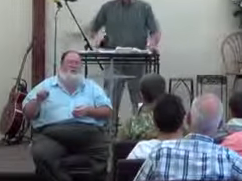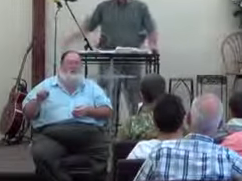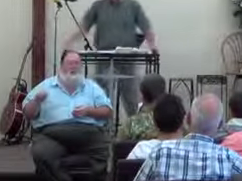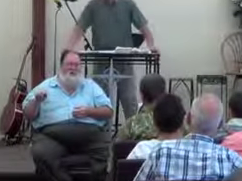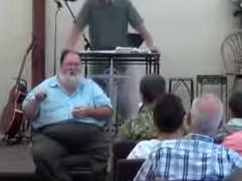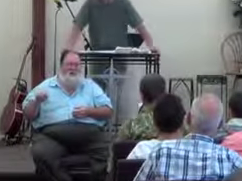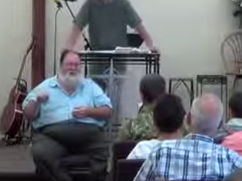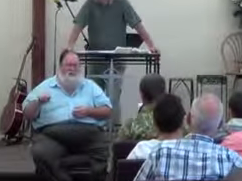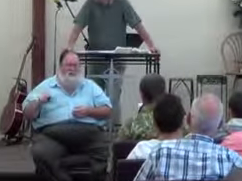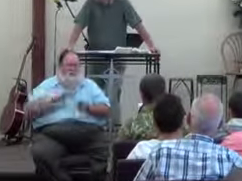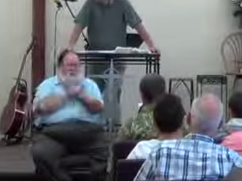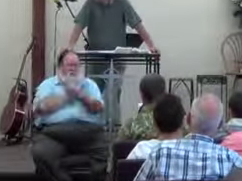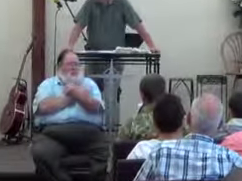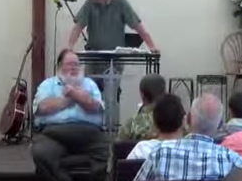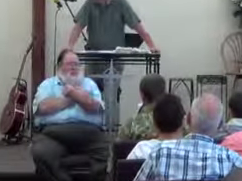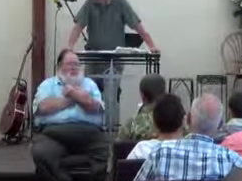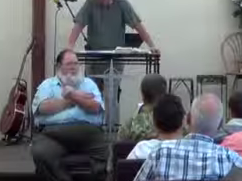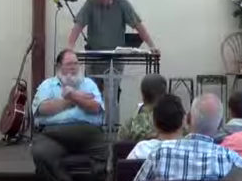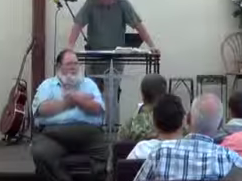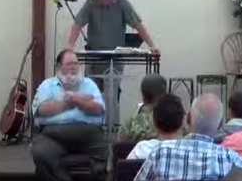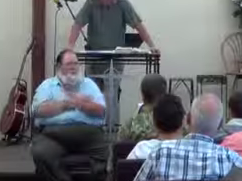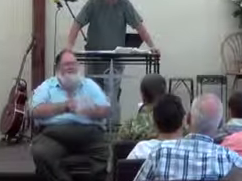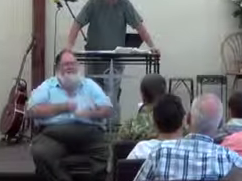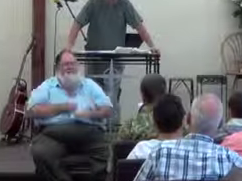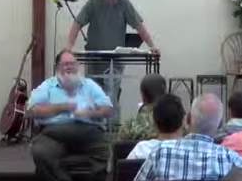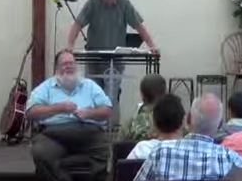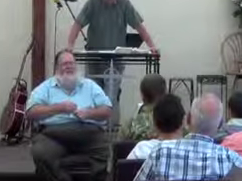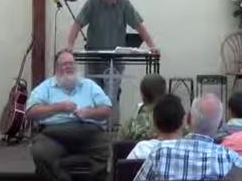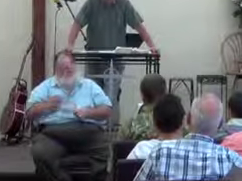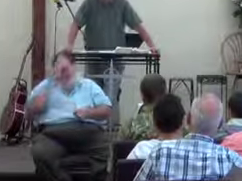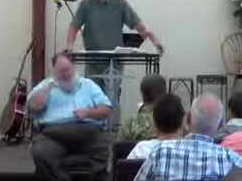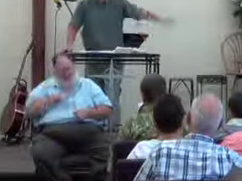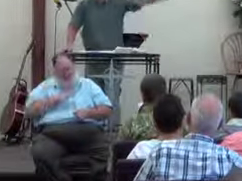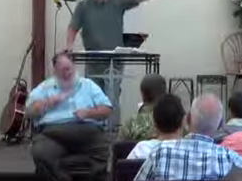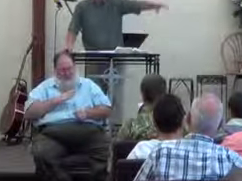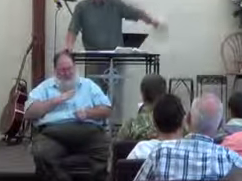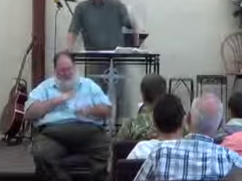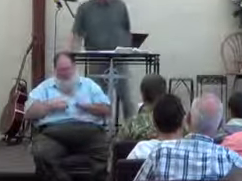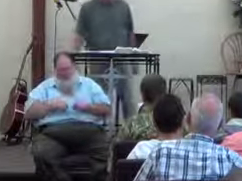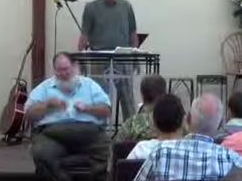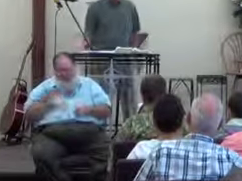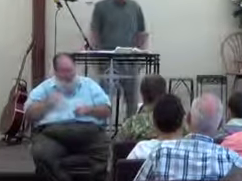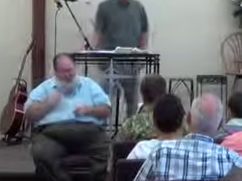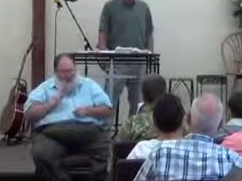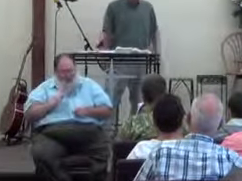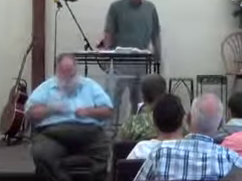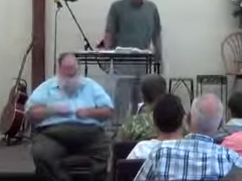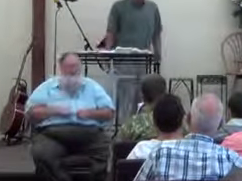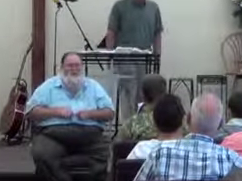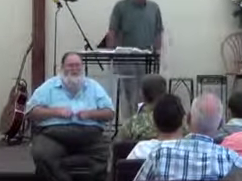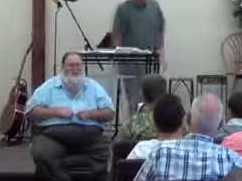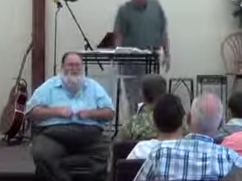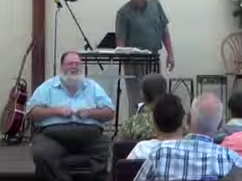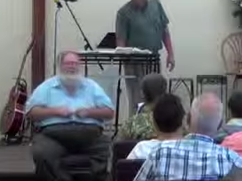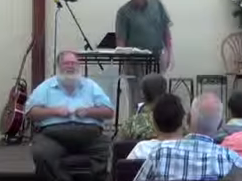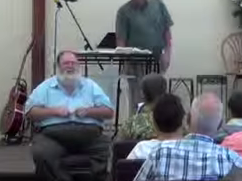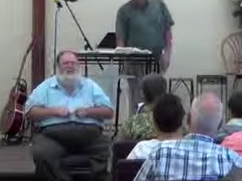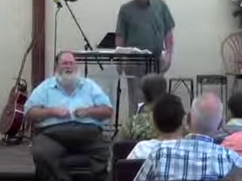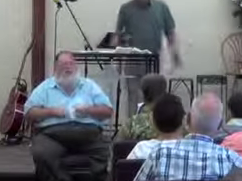him who had the power, and him who were able to put the fear in all the other countries. And